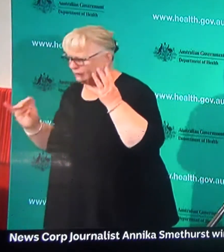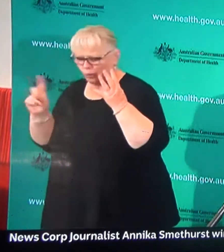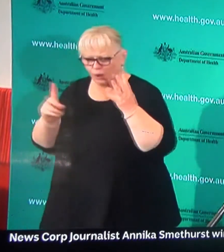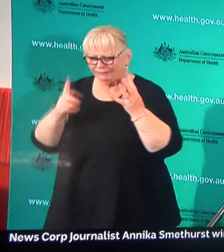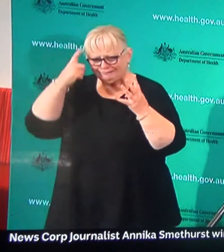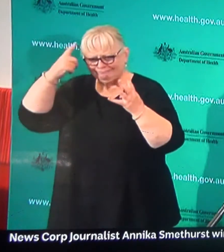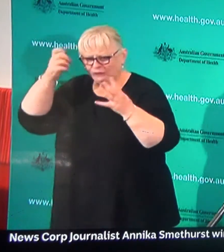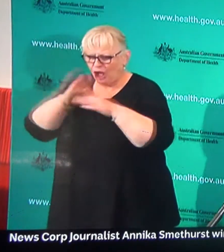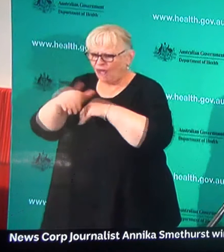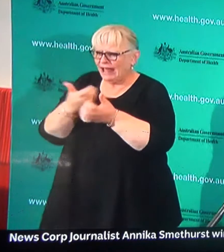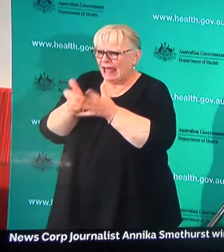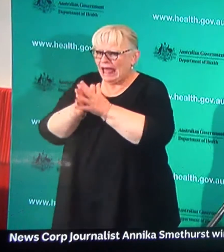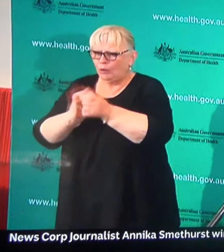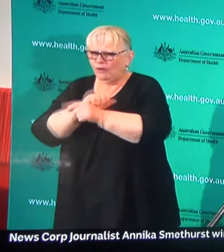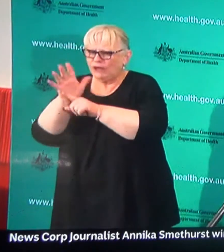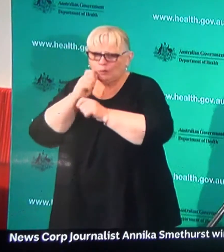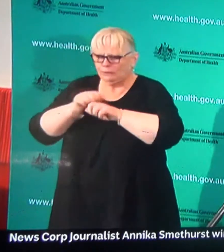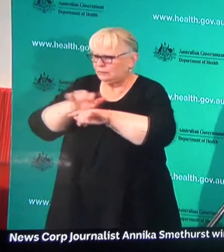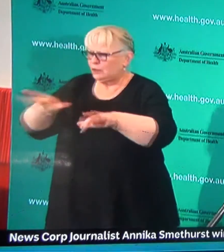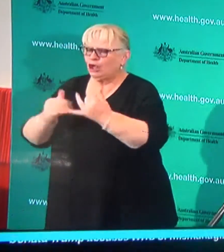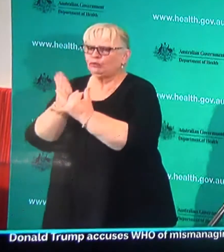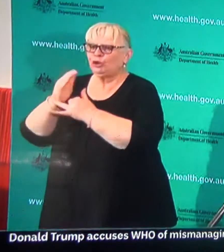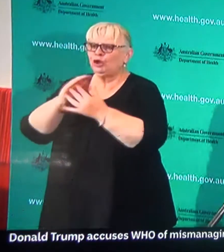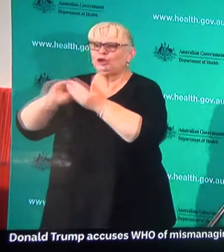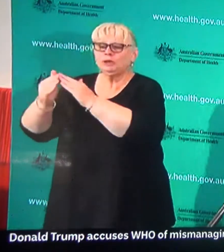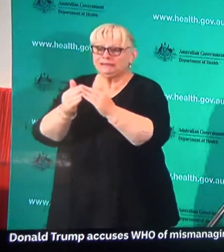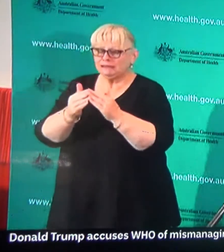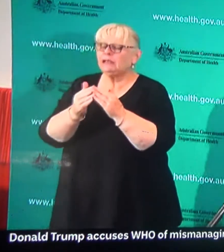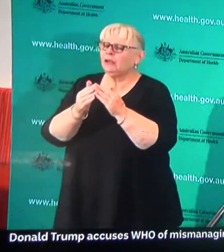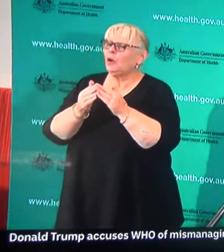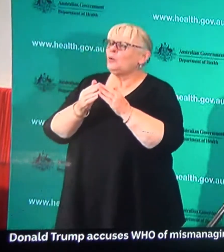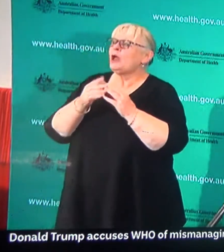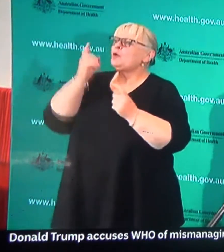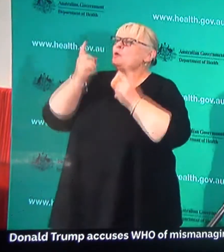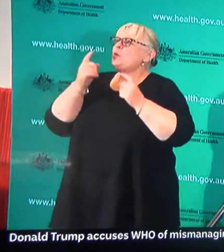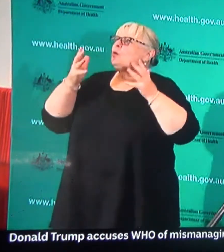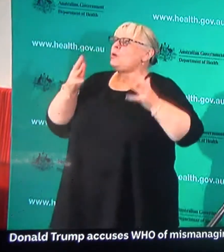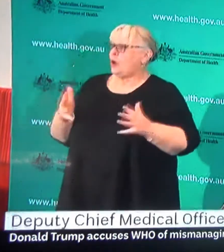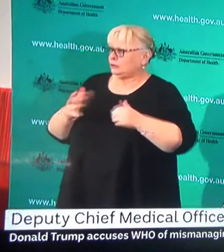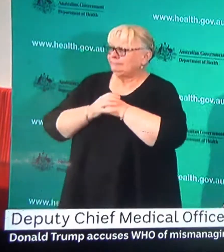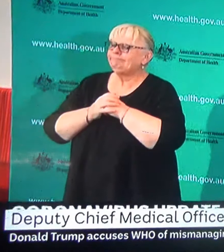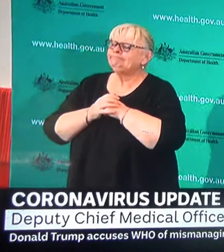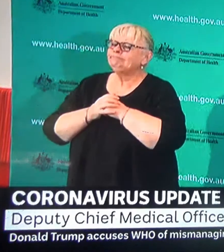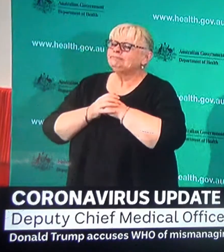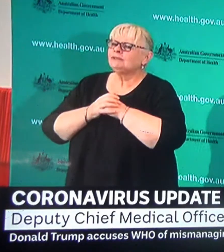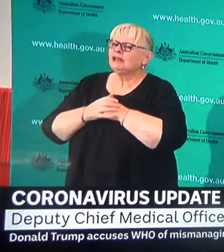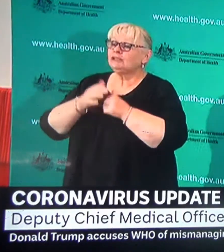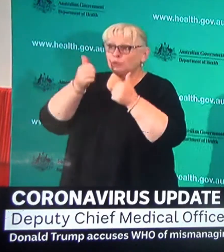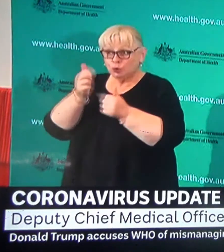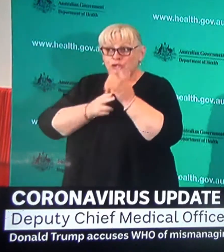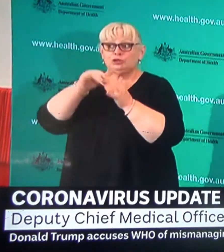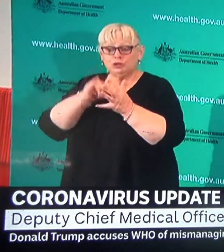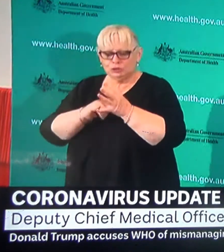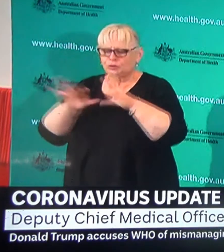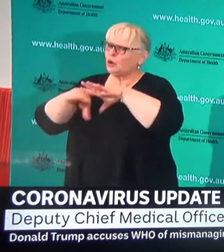behave in our community as those various options are considered or implemented. And whilst it's good news again in terms of